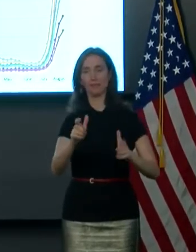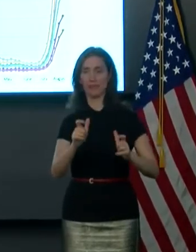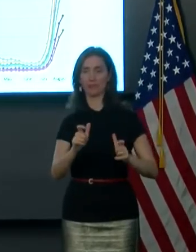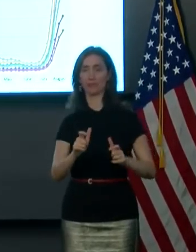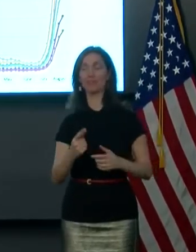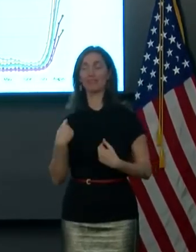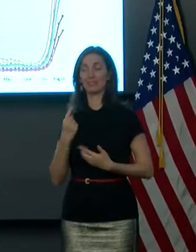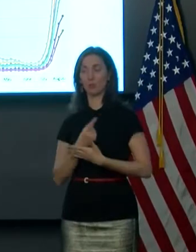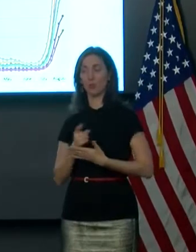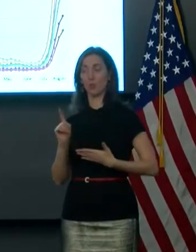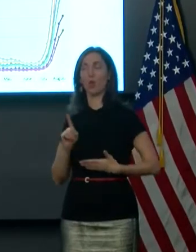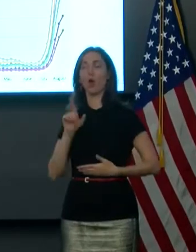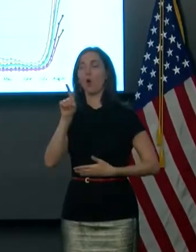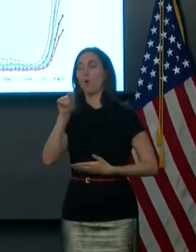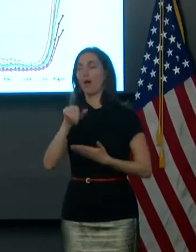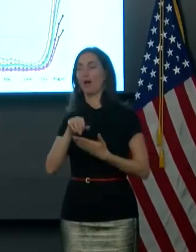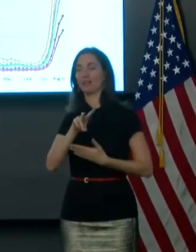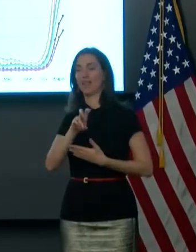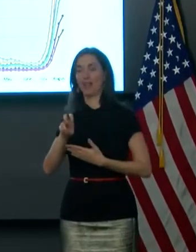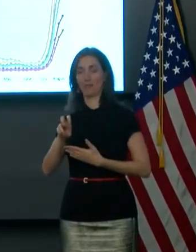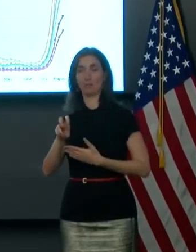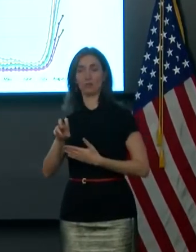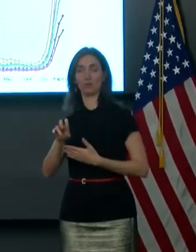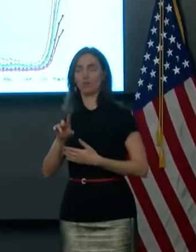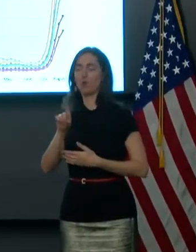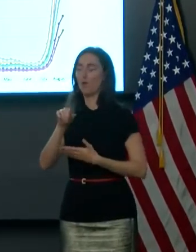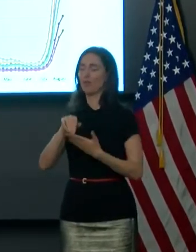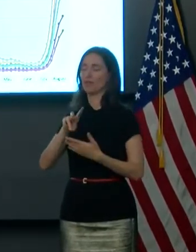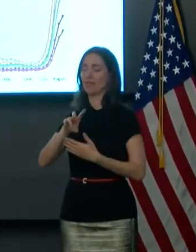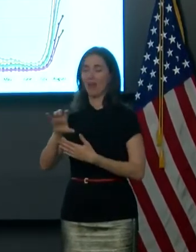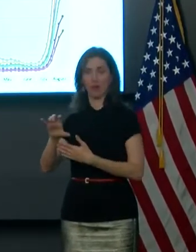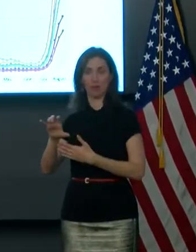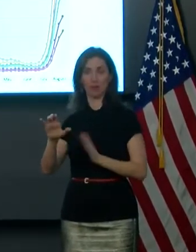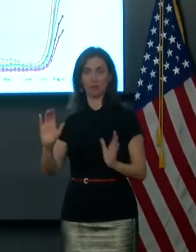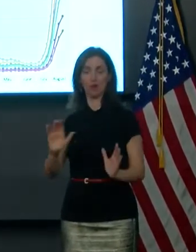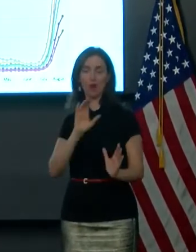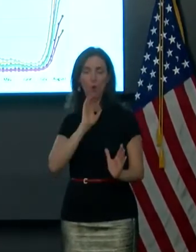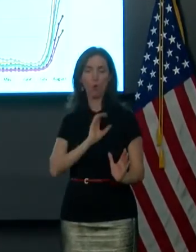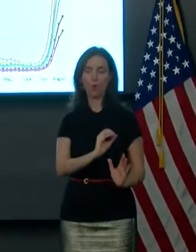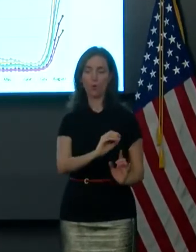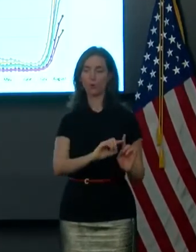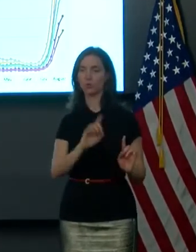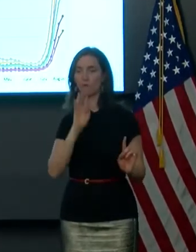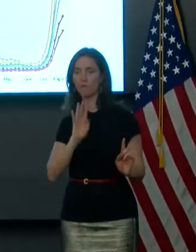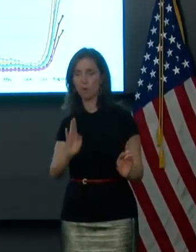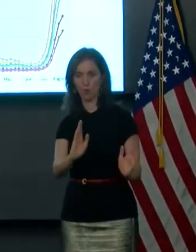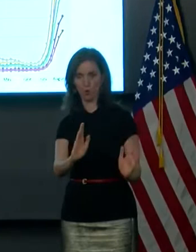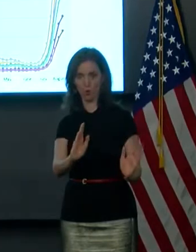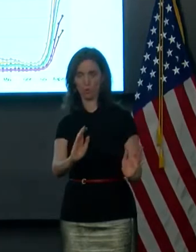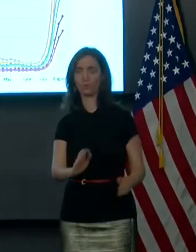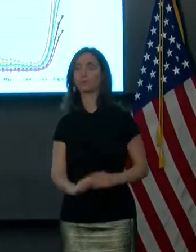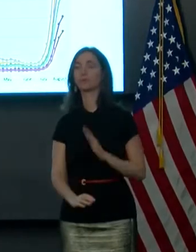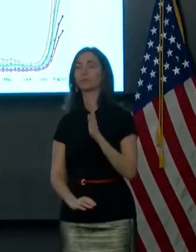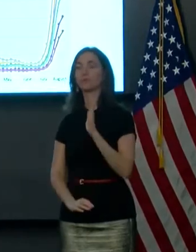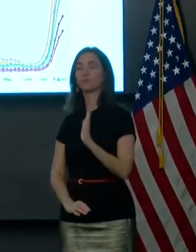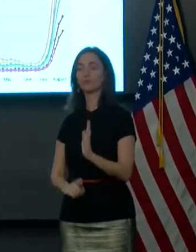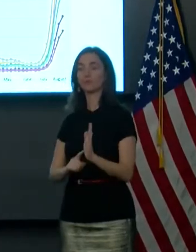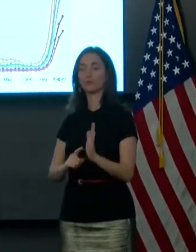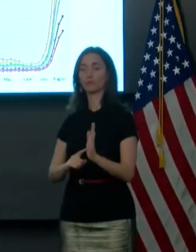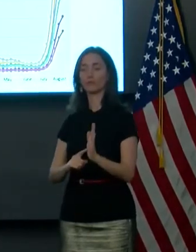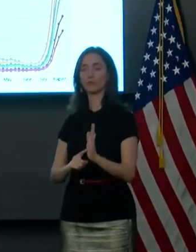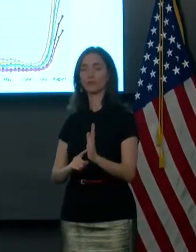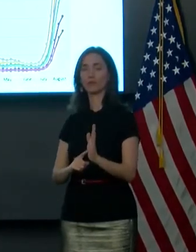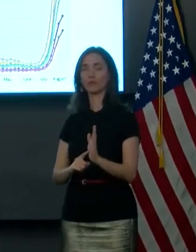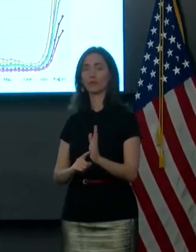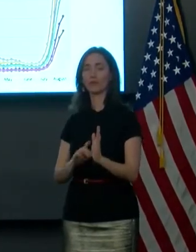had 1,700 new cases in individuals between the ages of 0 and 4, and 5,700 new cases in